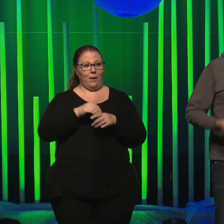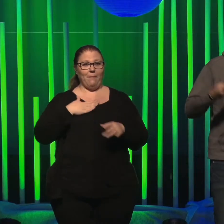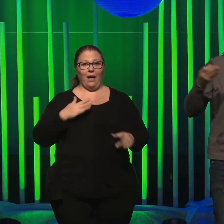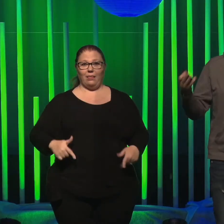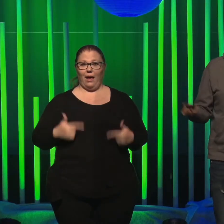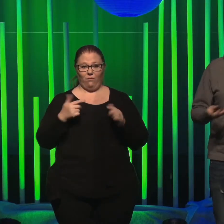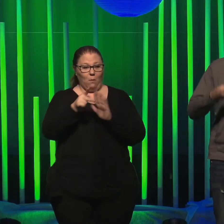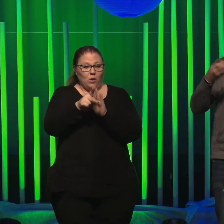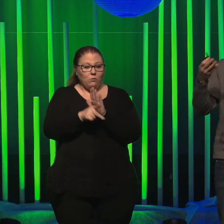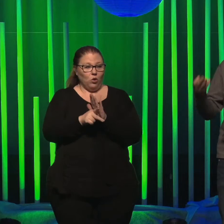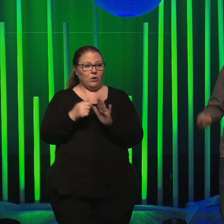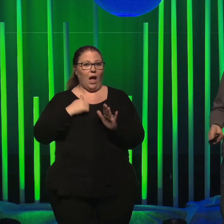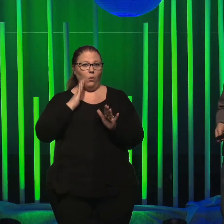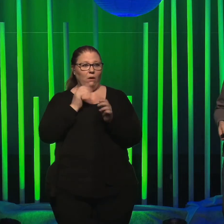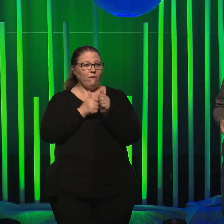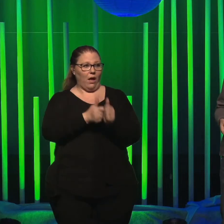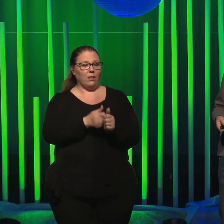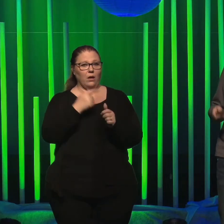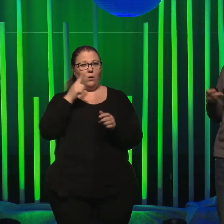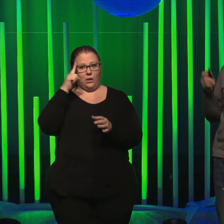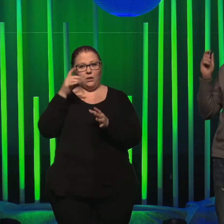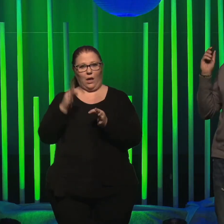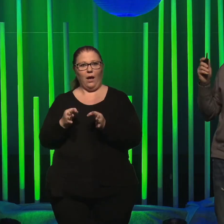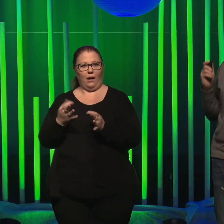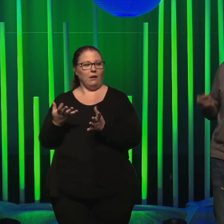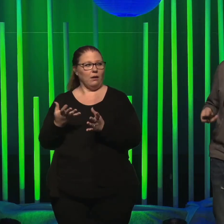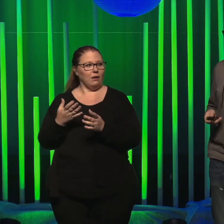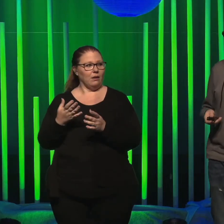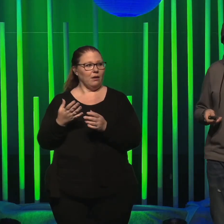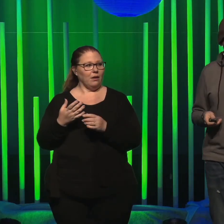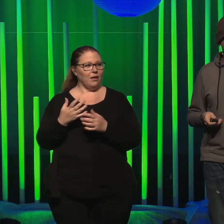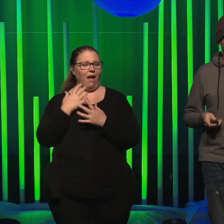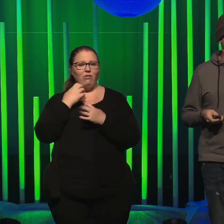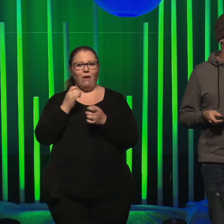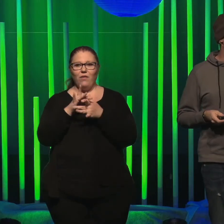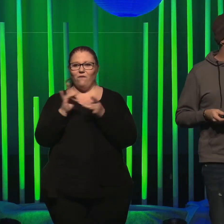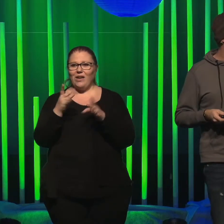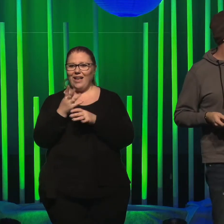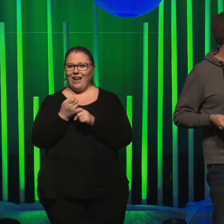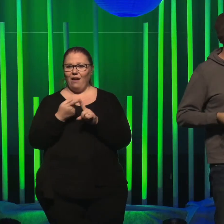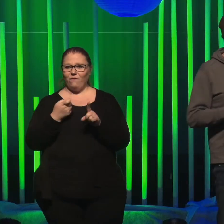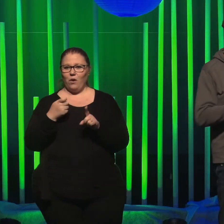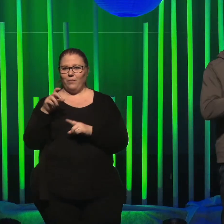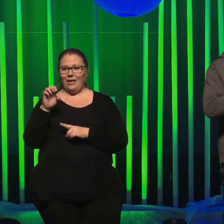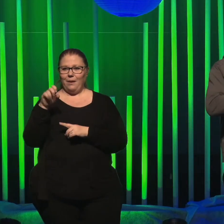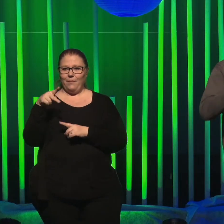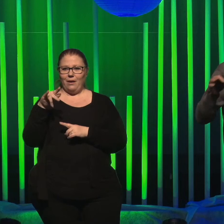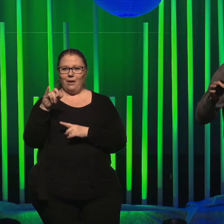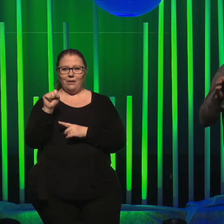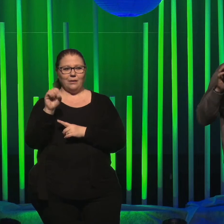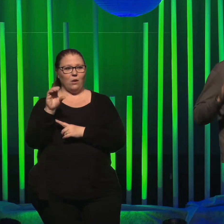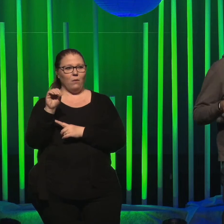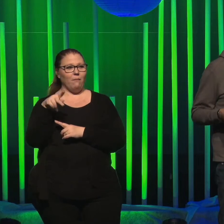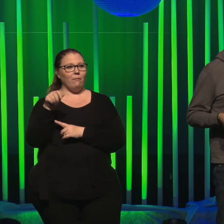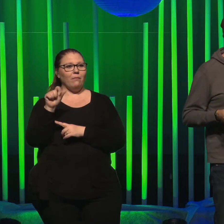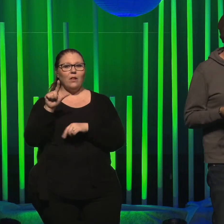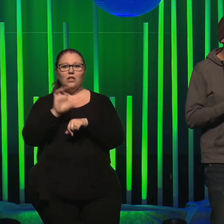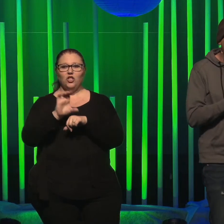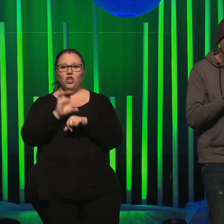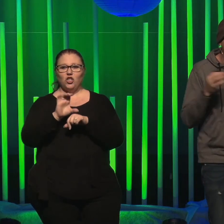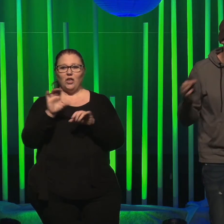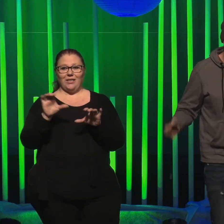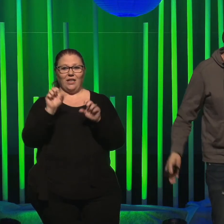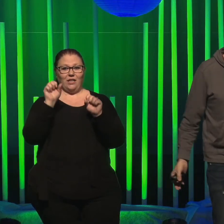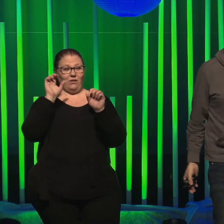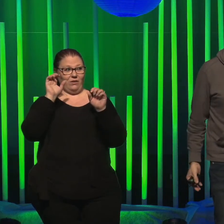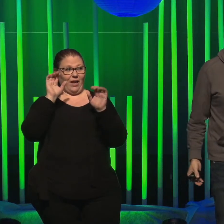that I'm going to live by. I'm going to make some decisions. I loved this phrase that I got so the Episcopal Church did some great work on rule of life stuff, and they